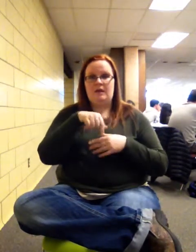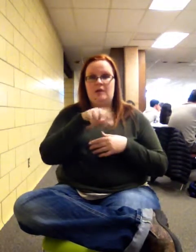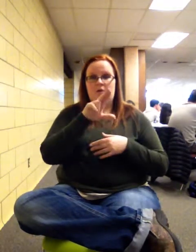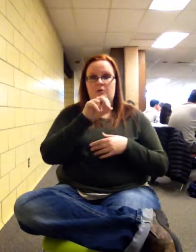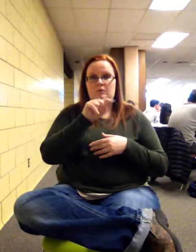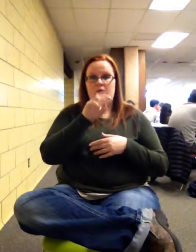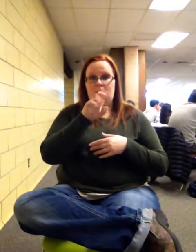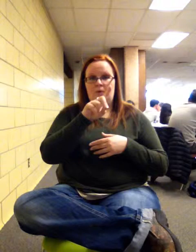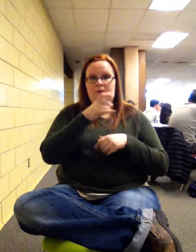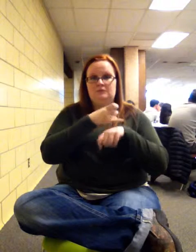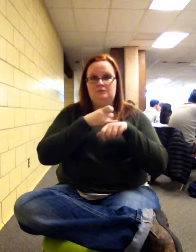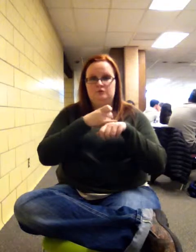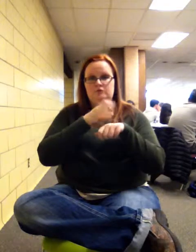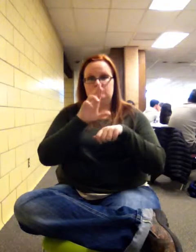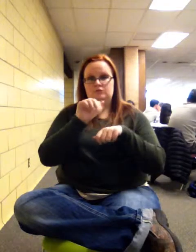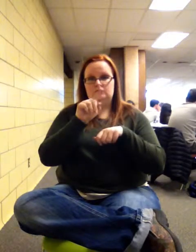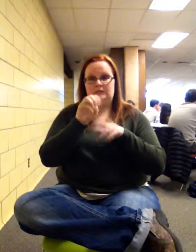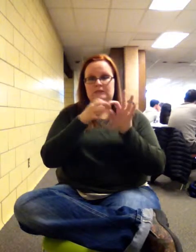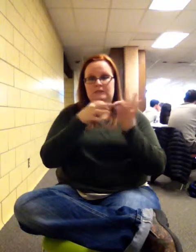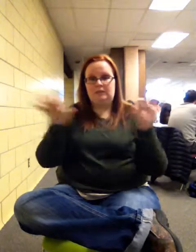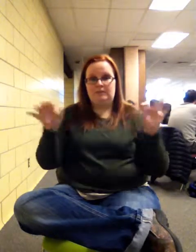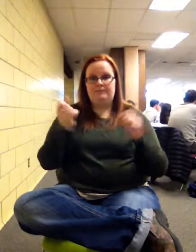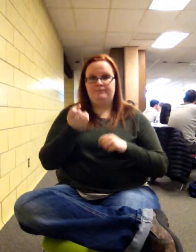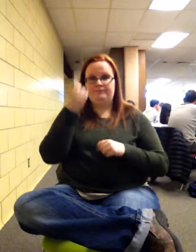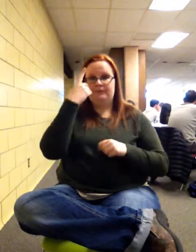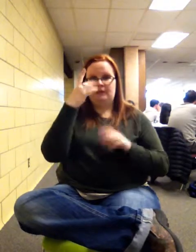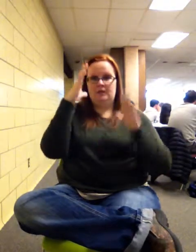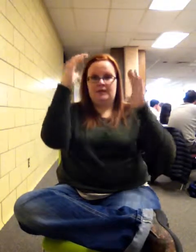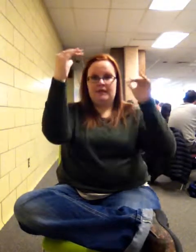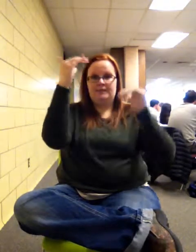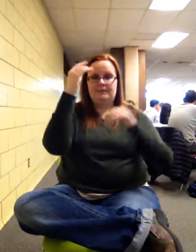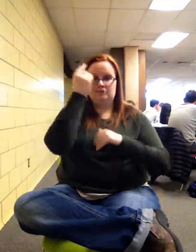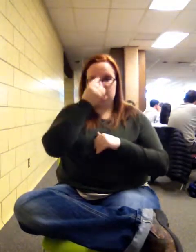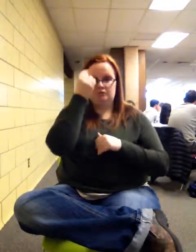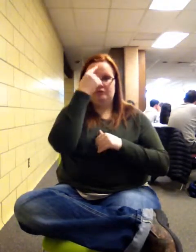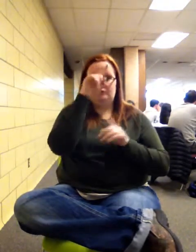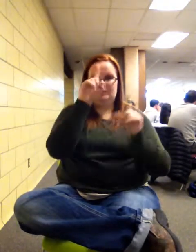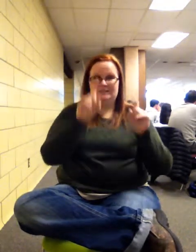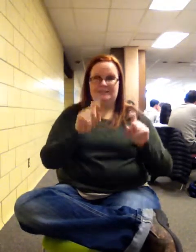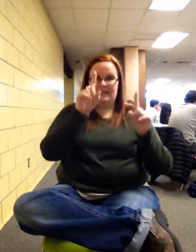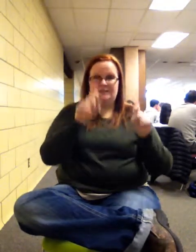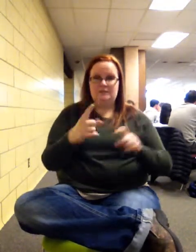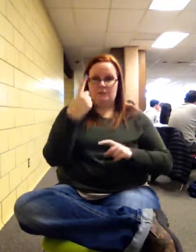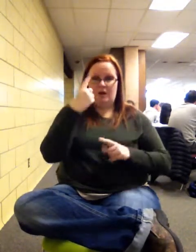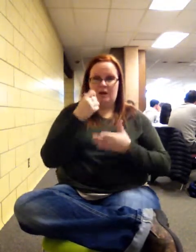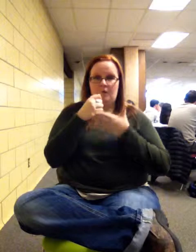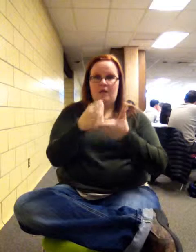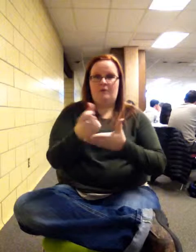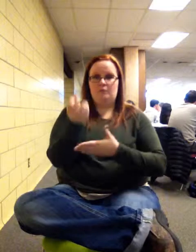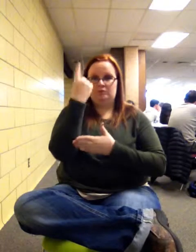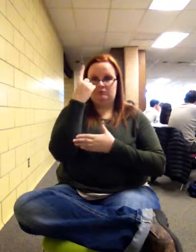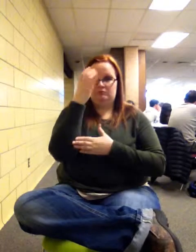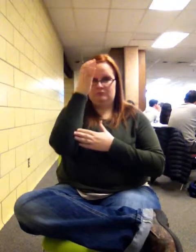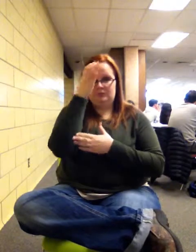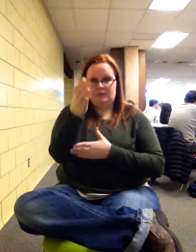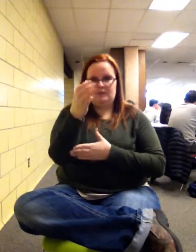and then start to understand the expectations theory. For exam number 1, that'll help you guys understand then the concepts that we need to build